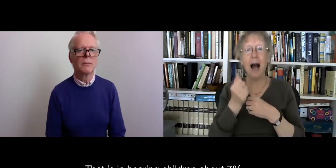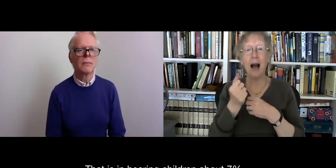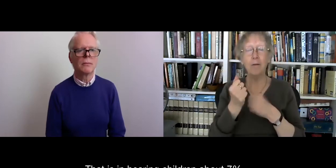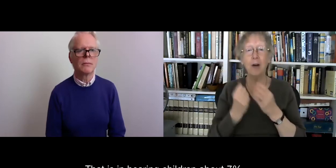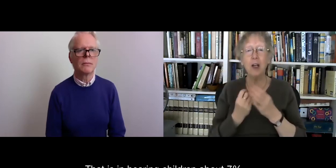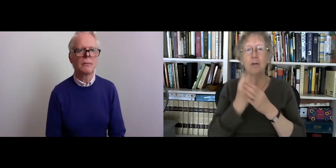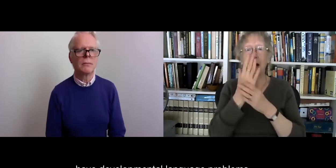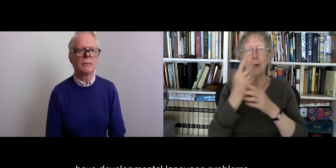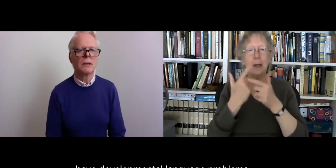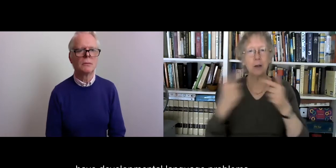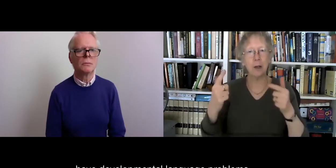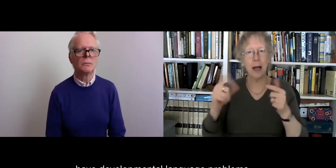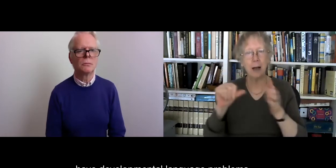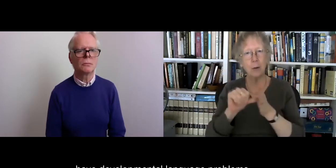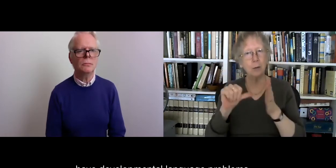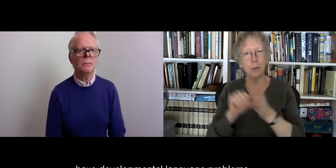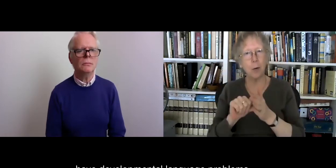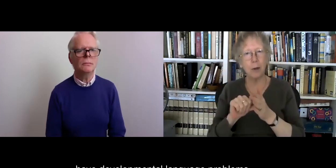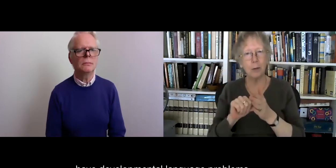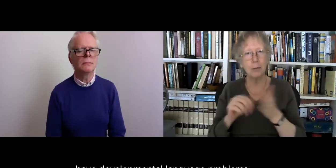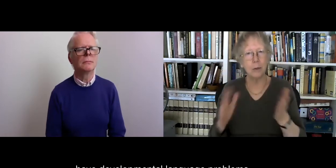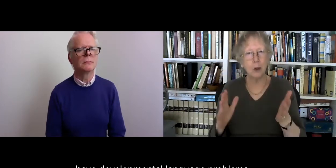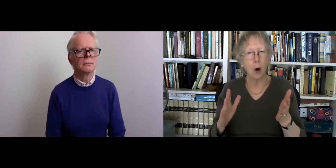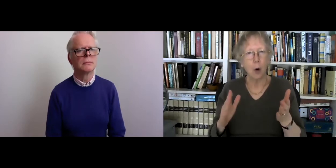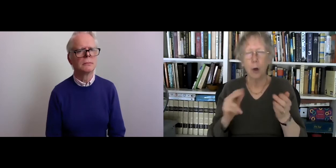7% have developmental language problems.